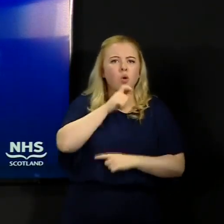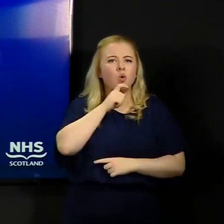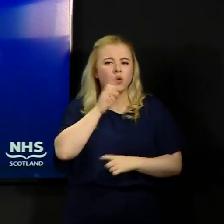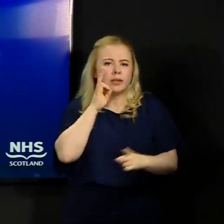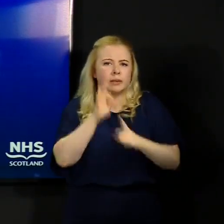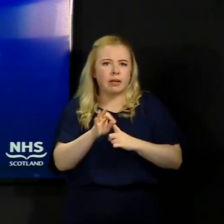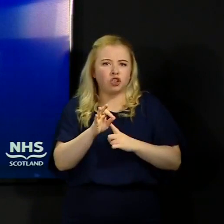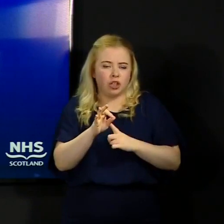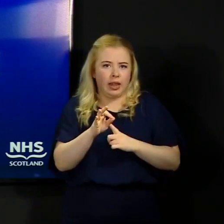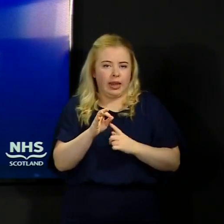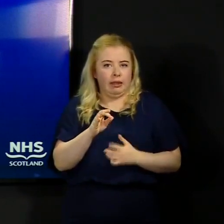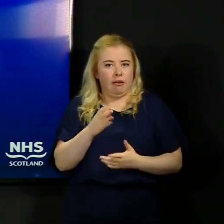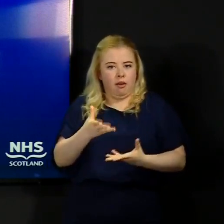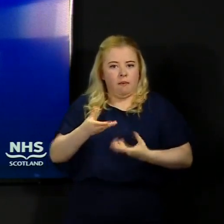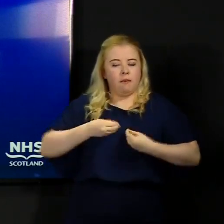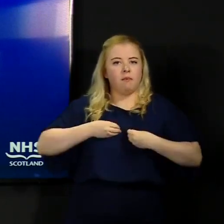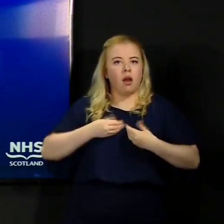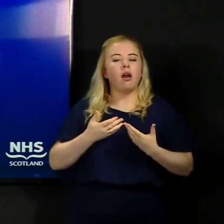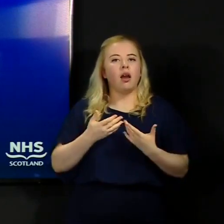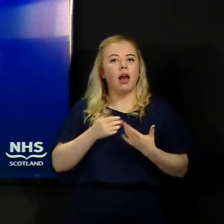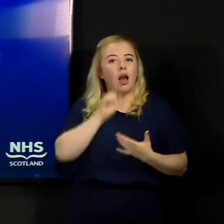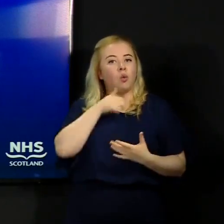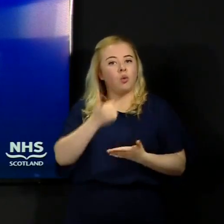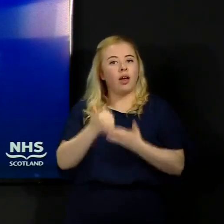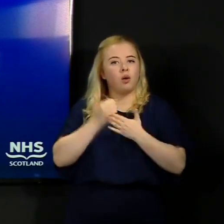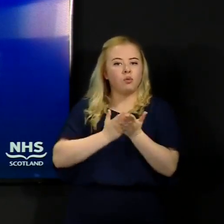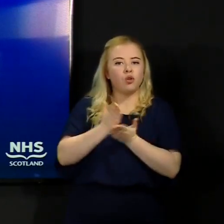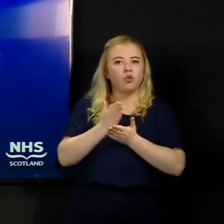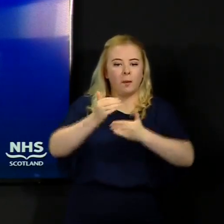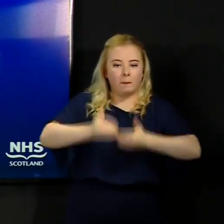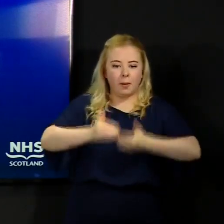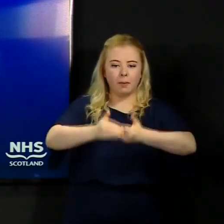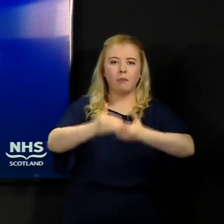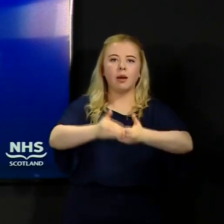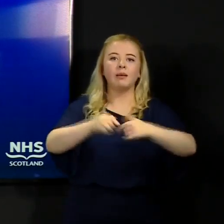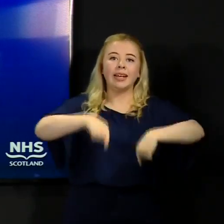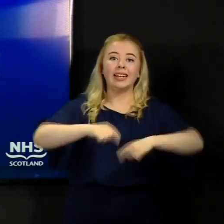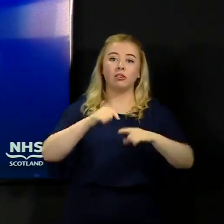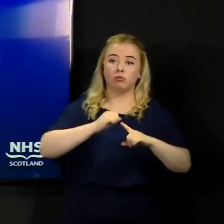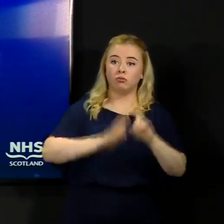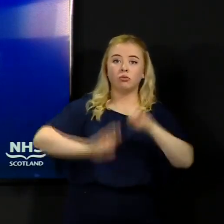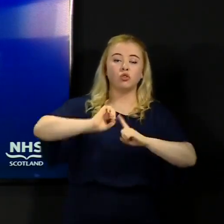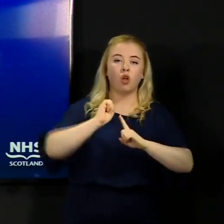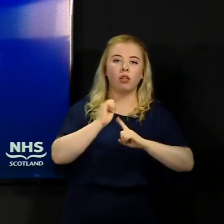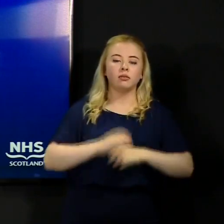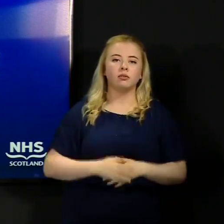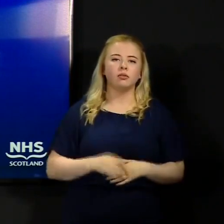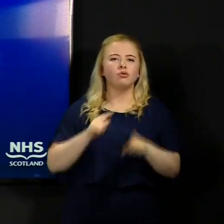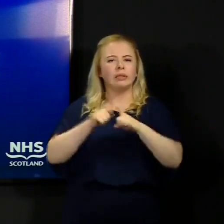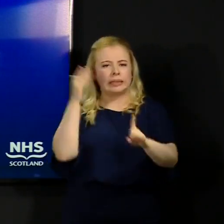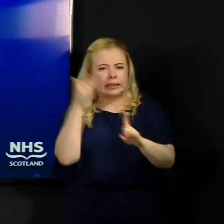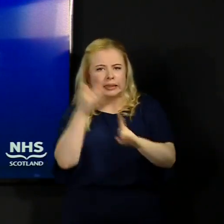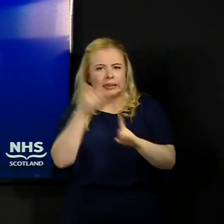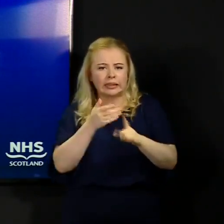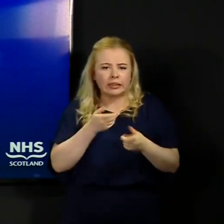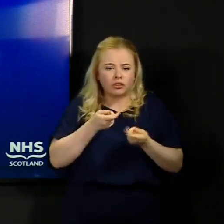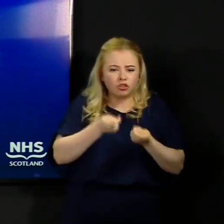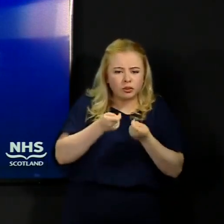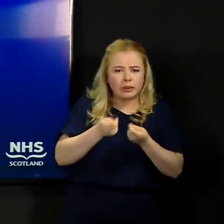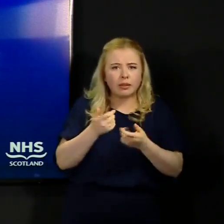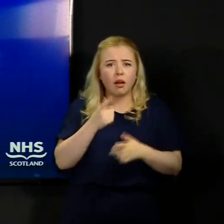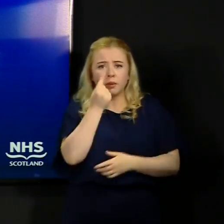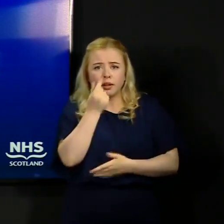to it, and this knowledge will continue to help us as we move through our phases here in Scotland. They are working to identify treatments that may be